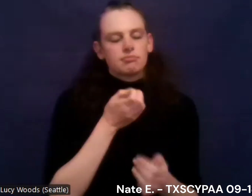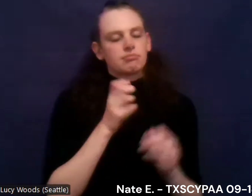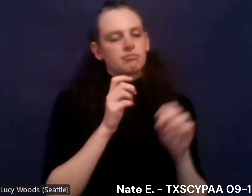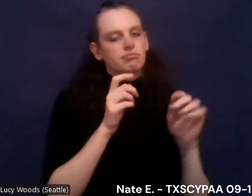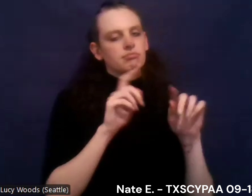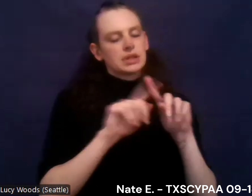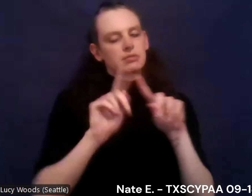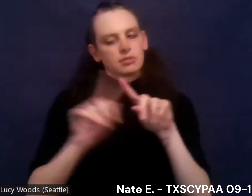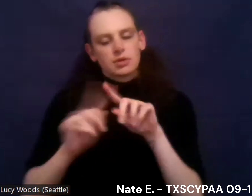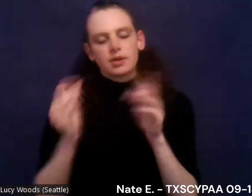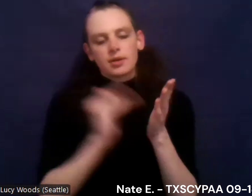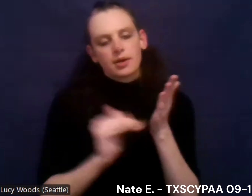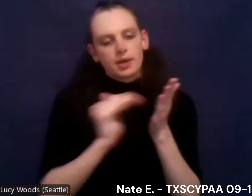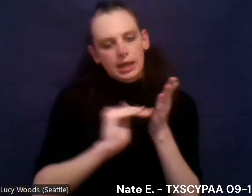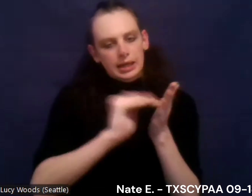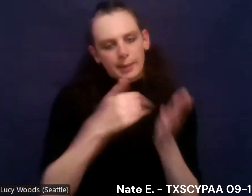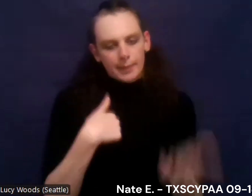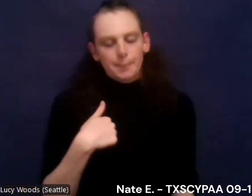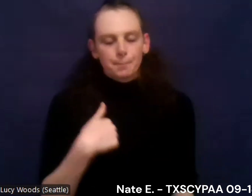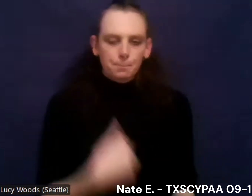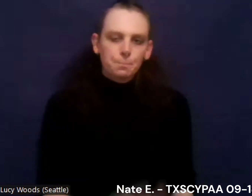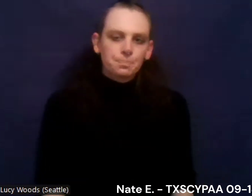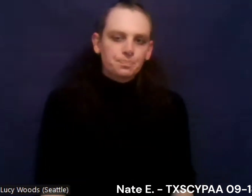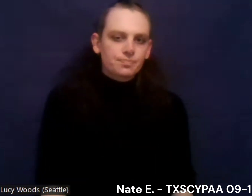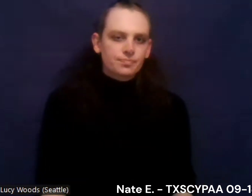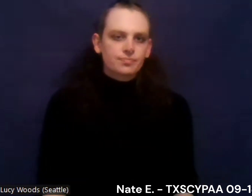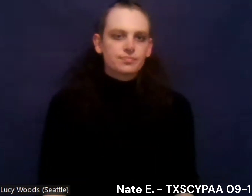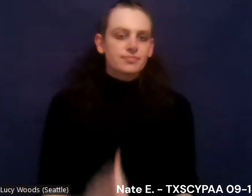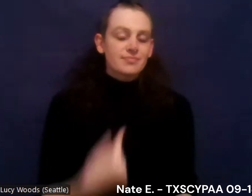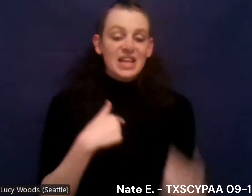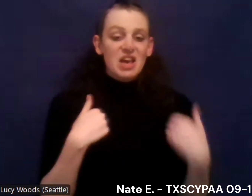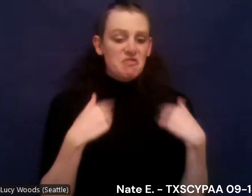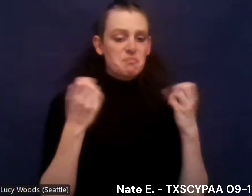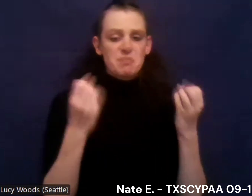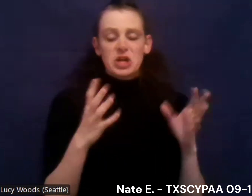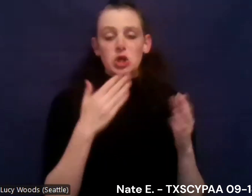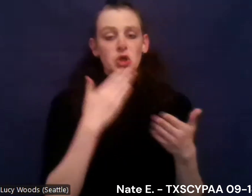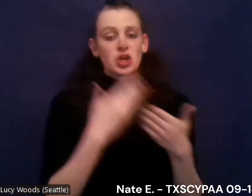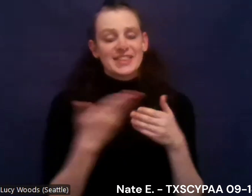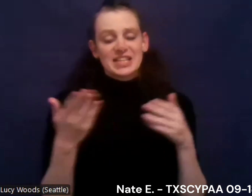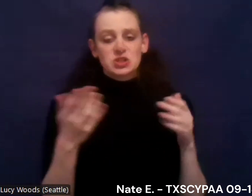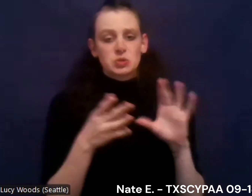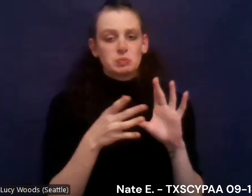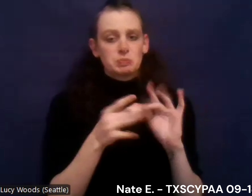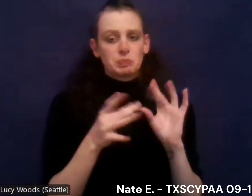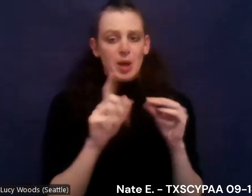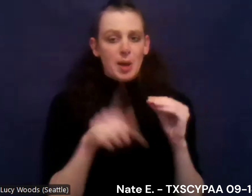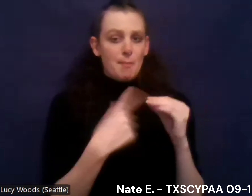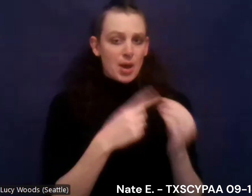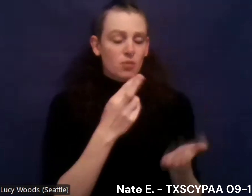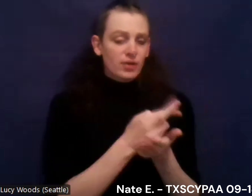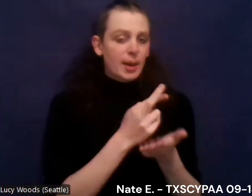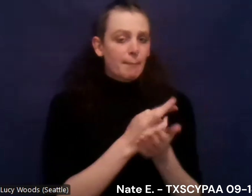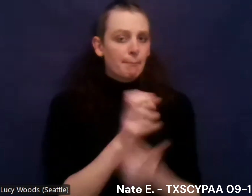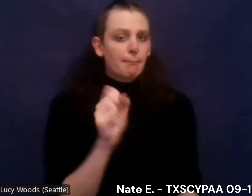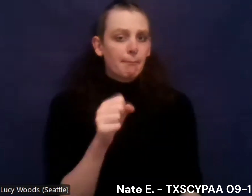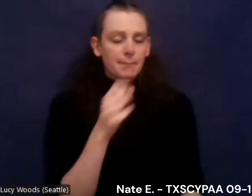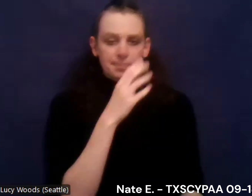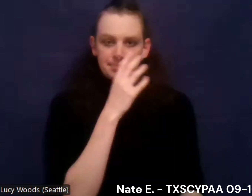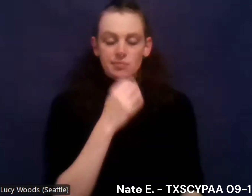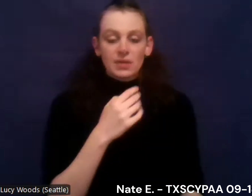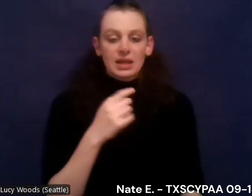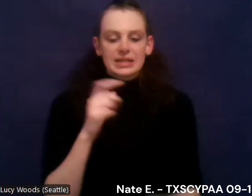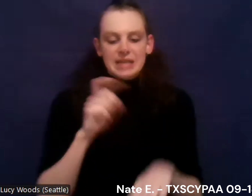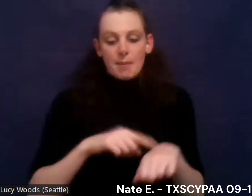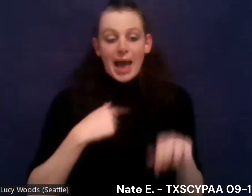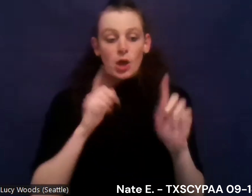and man, I've got a lot of good things to say about rehab. I really do. At the time that I went to treatment, there was this revolving door sort of